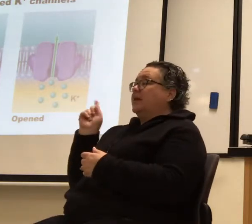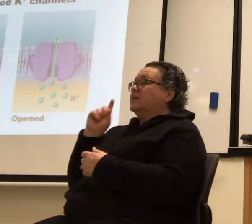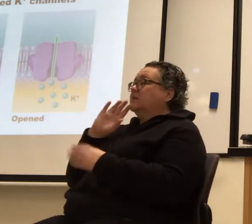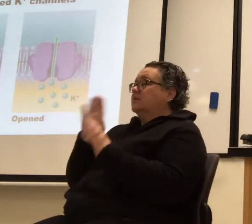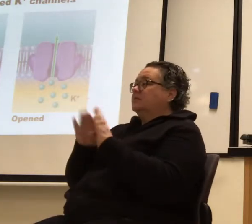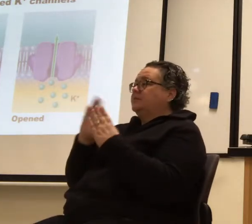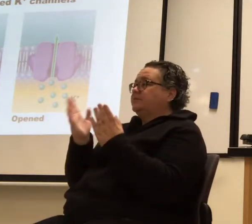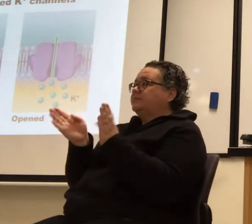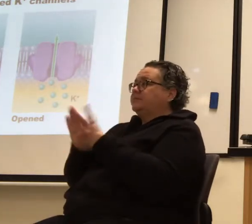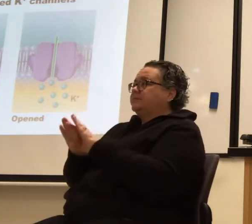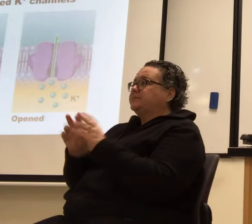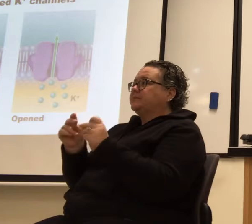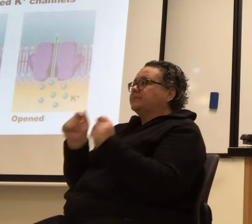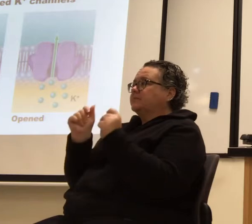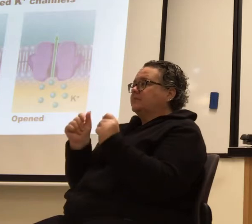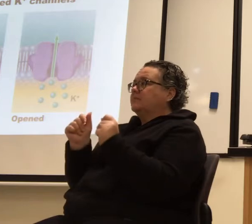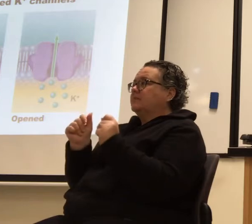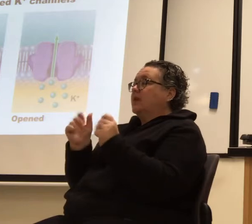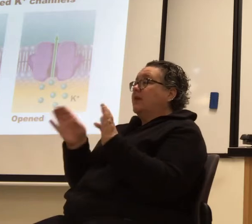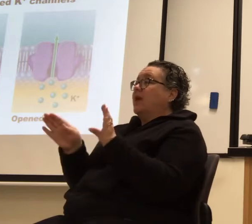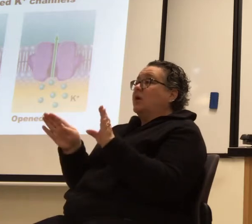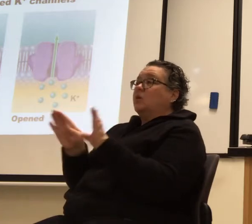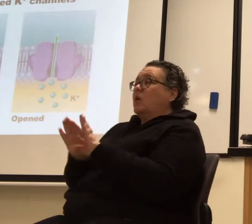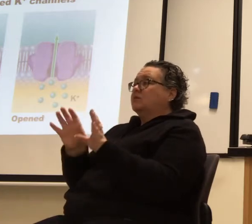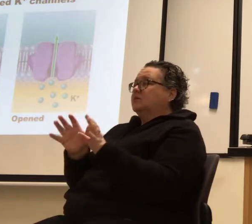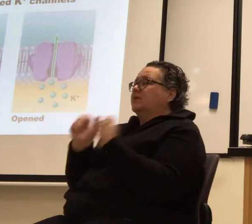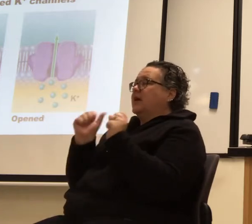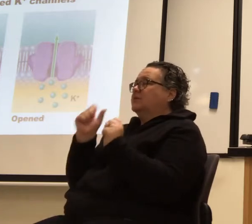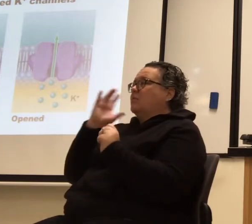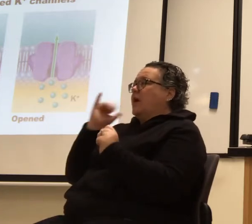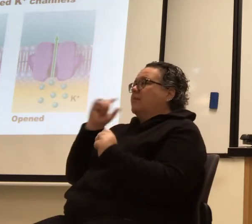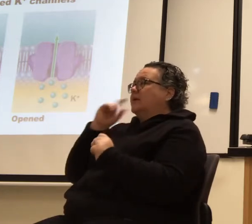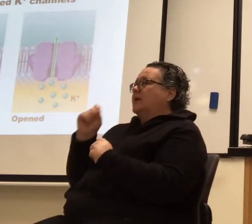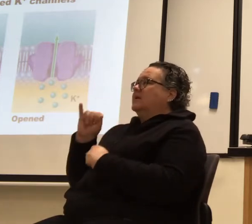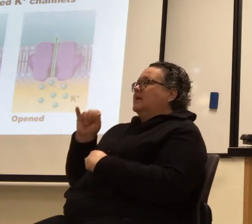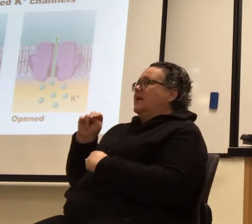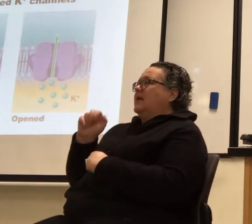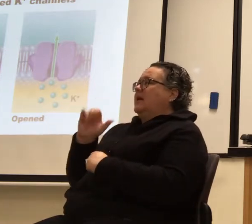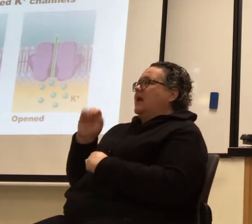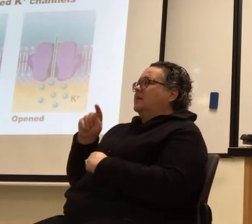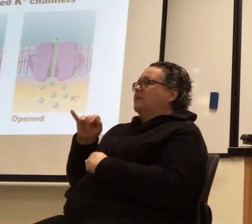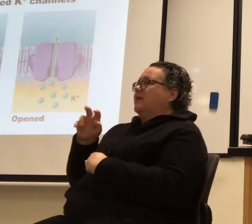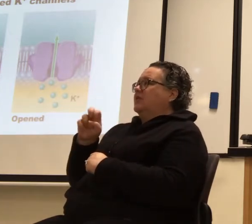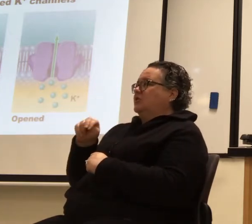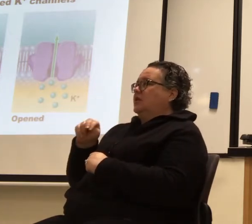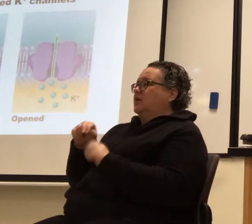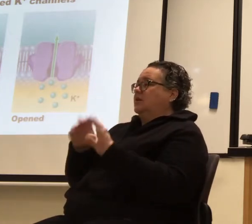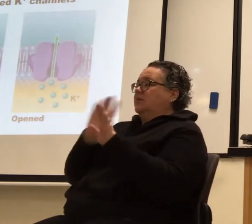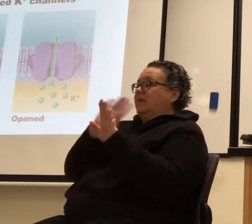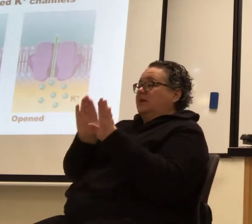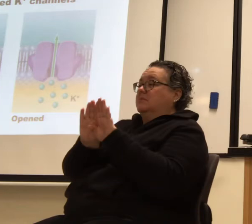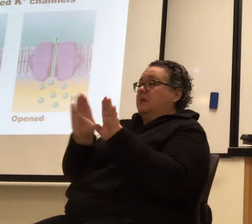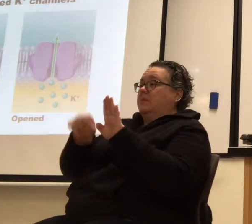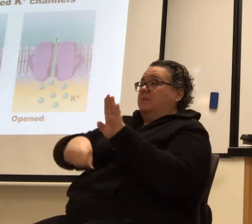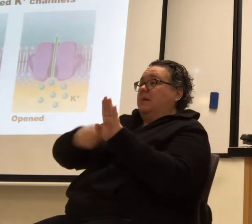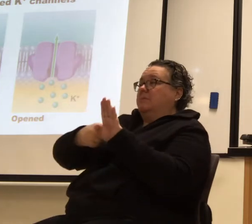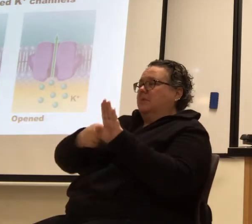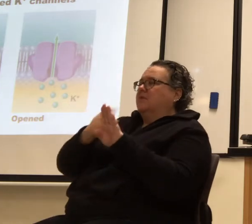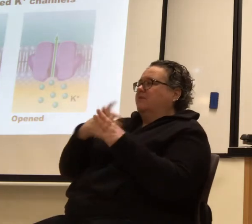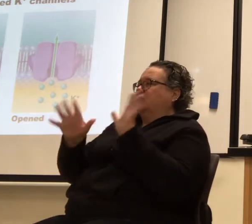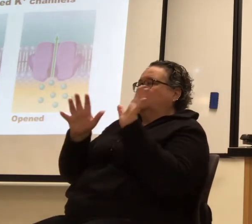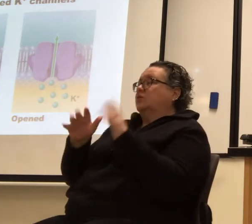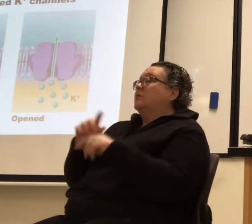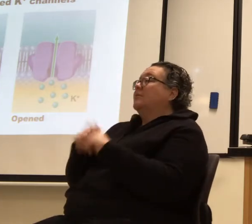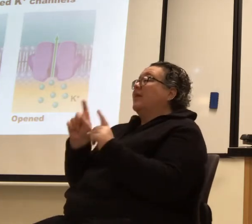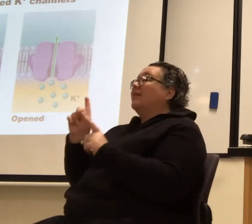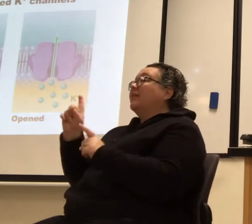quickly. These close so quickly because that inactivation gate, it just shuts them real quick. Okay, but these, they respond to a change in